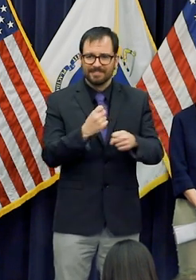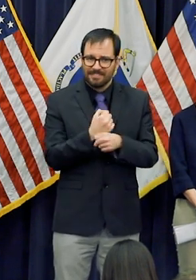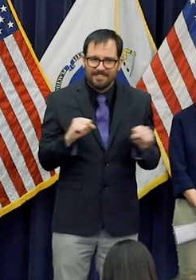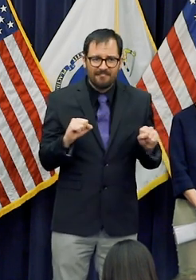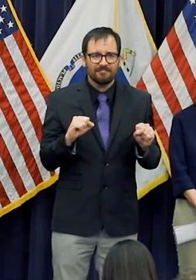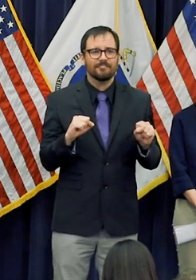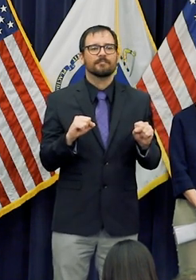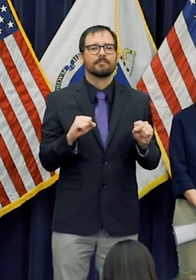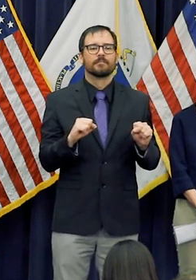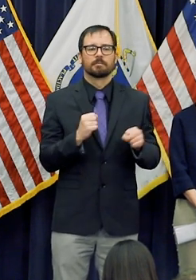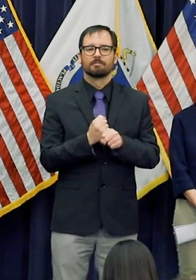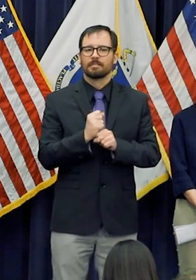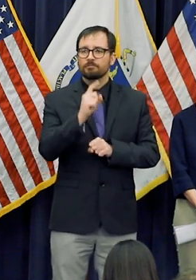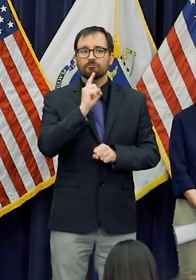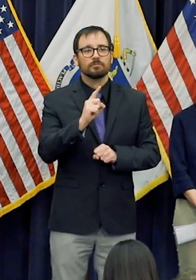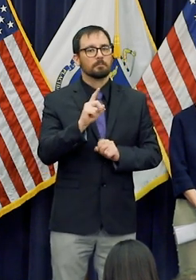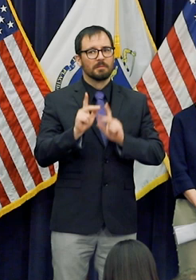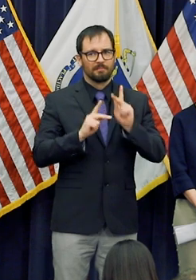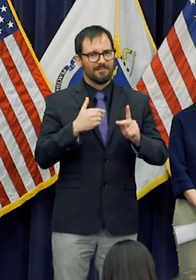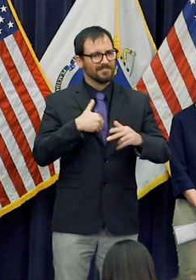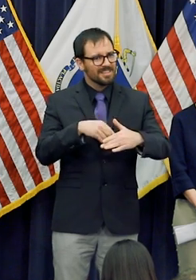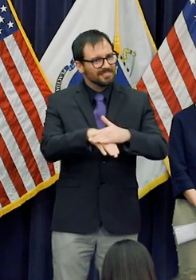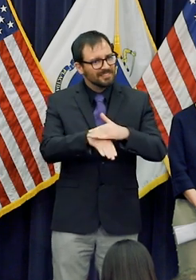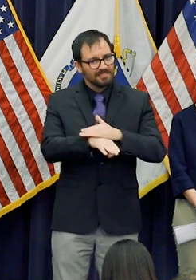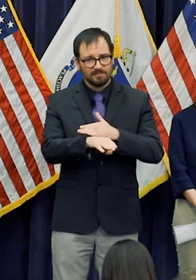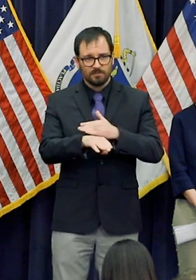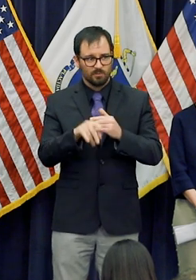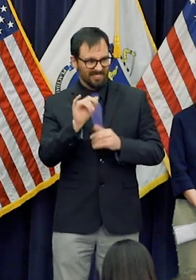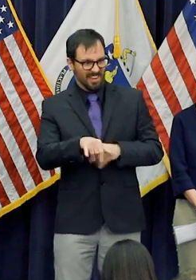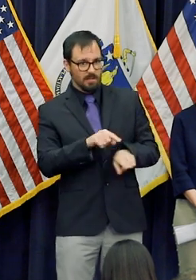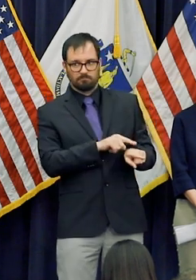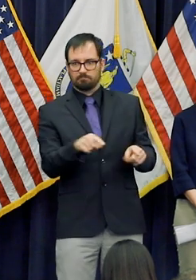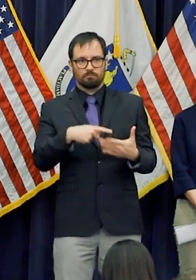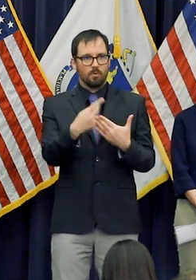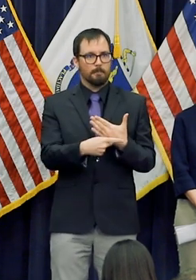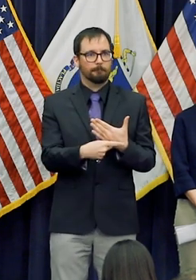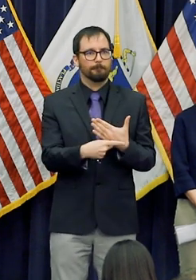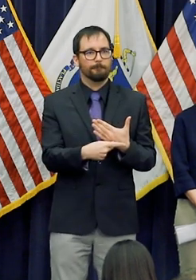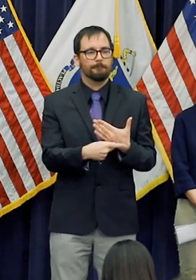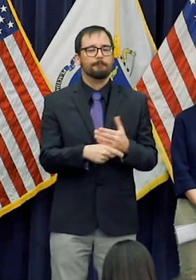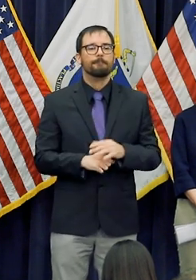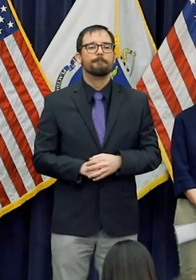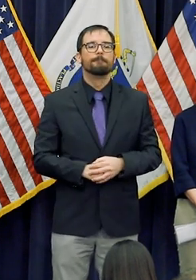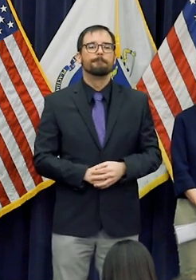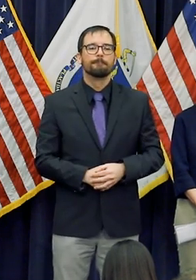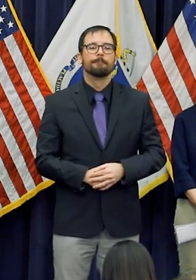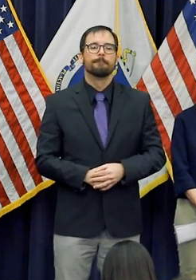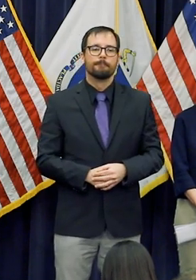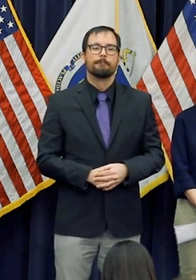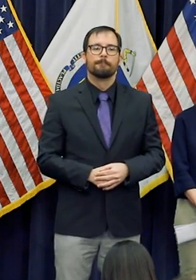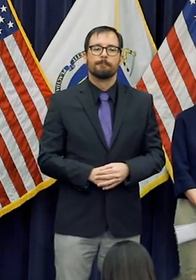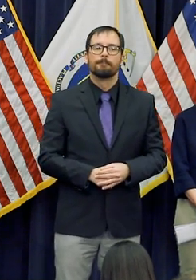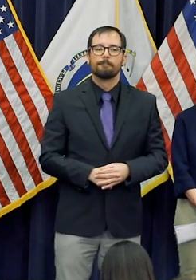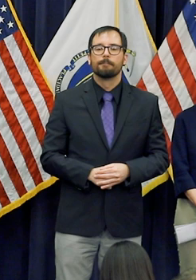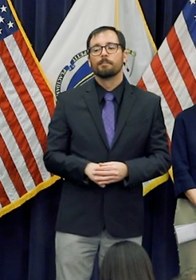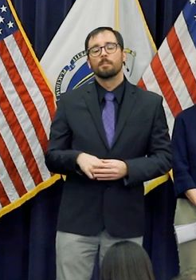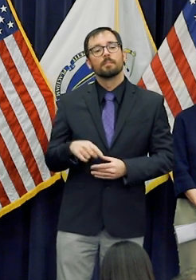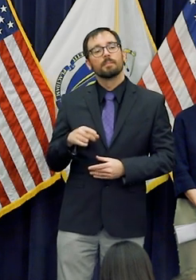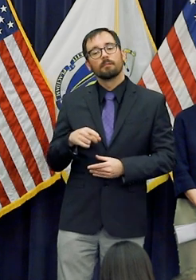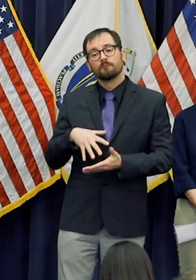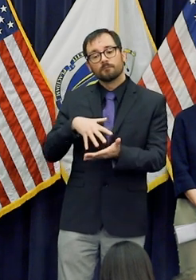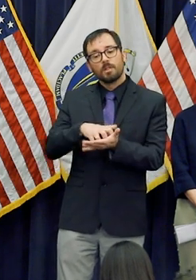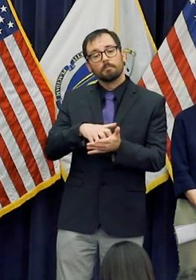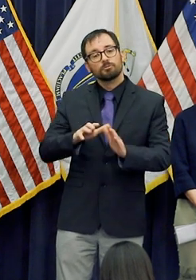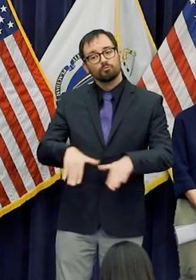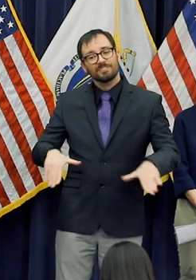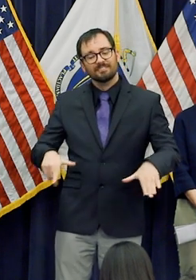care programs. Vulnerable children will also receive priority access. We'll work hard to make space for people who